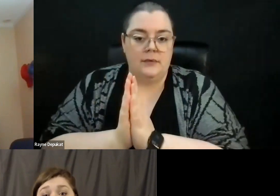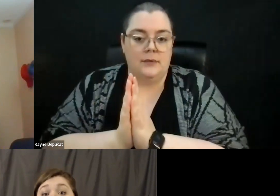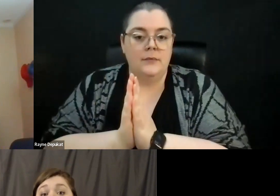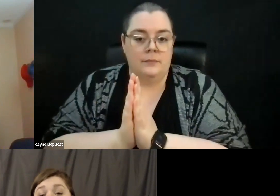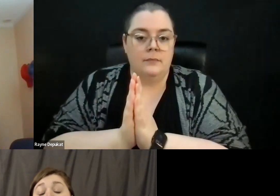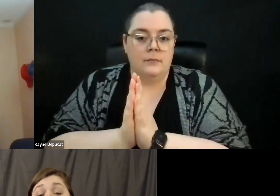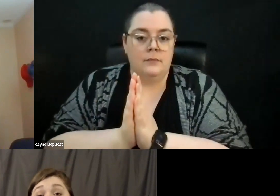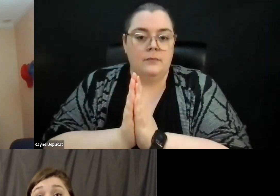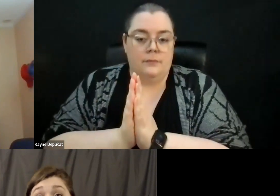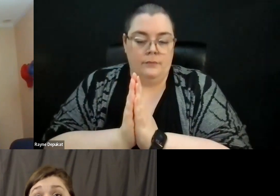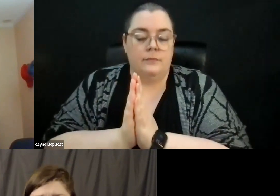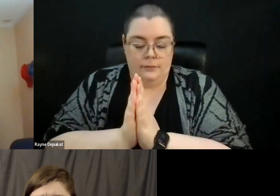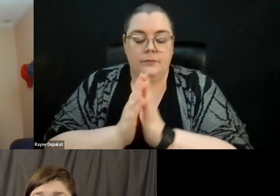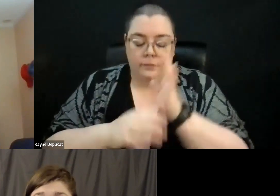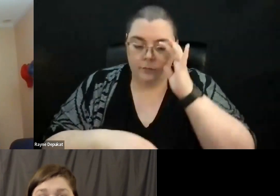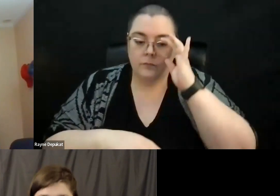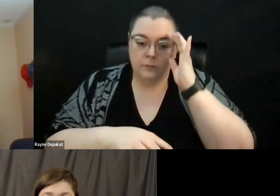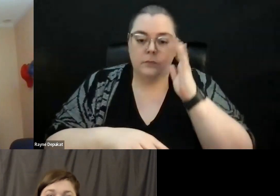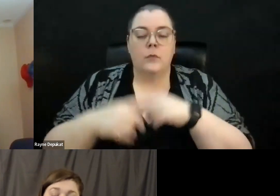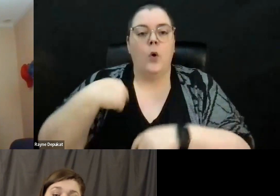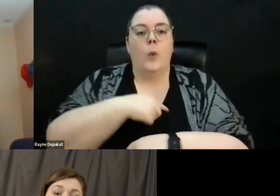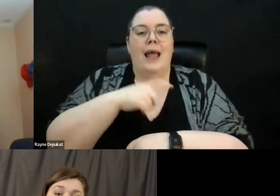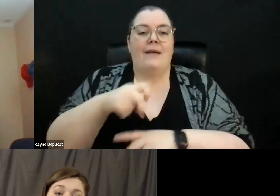to to request the ADA accommodations.